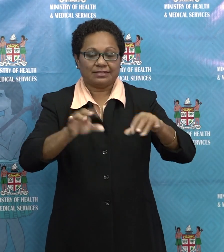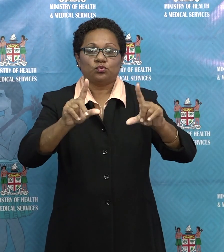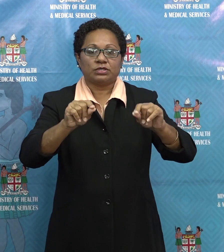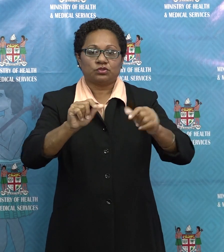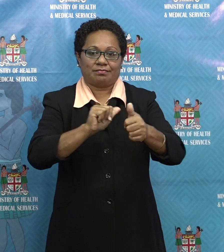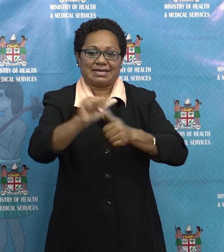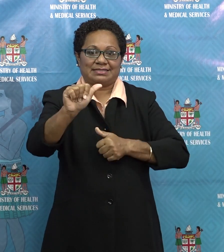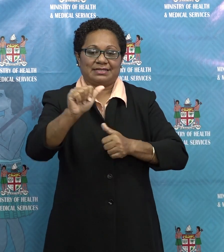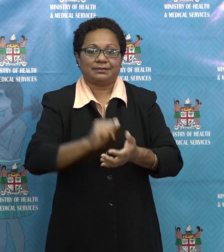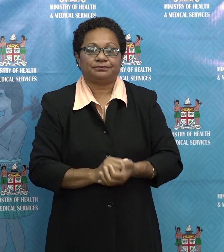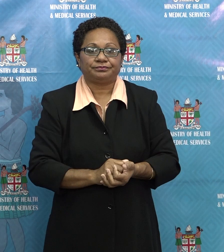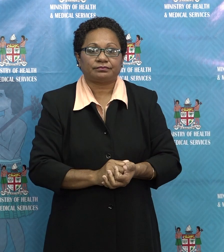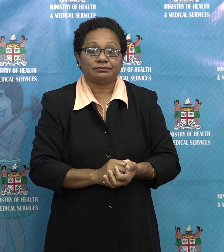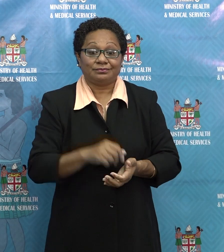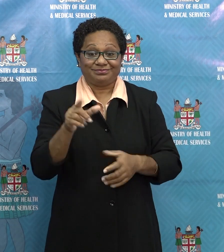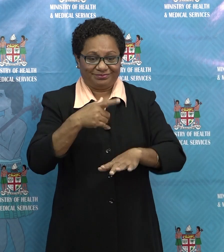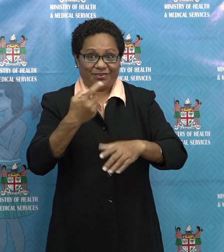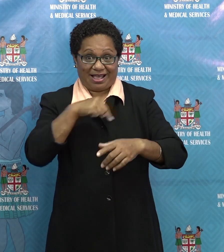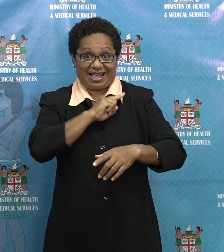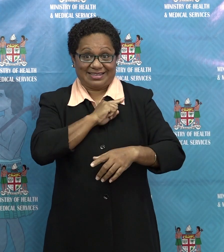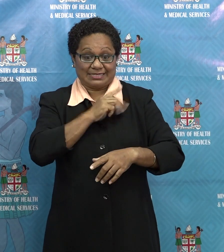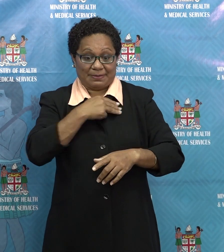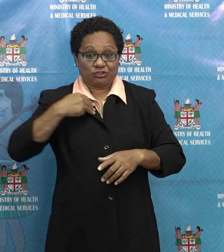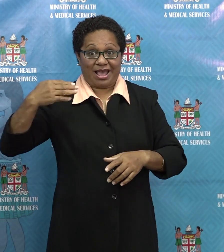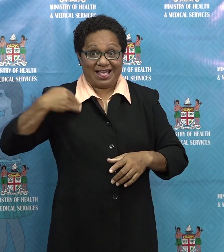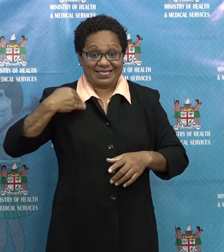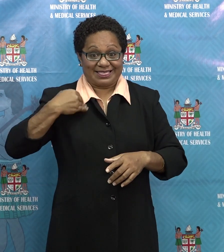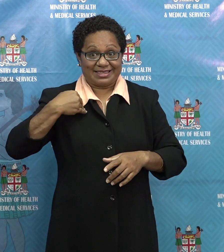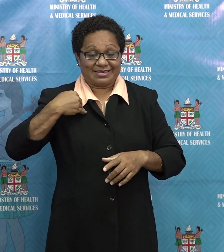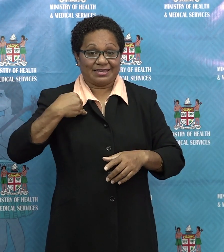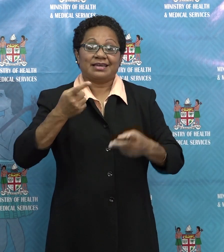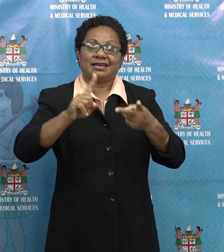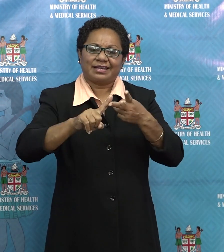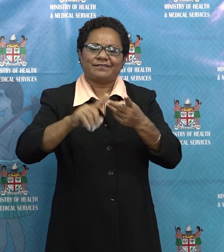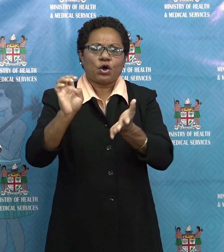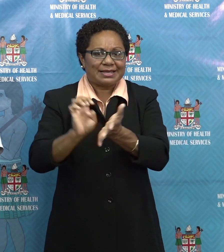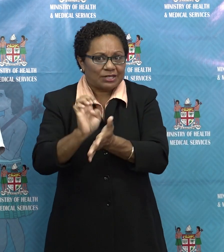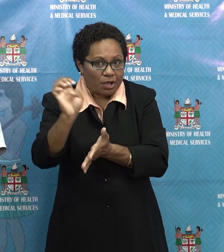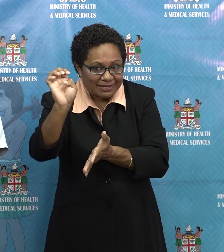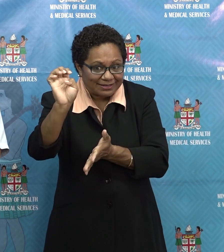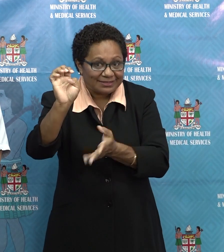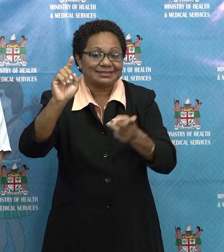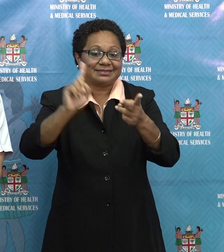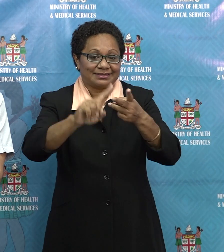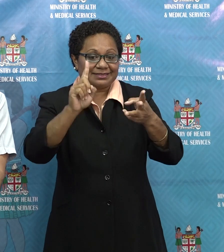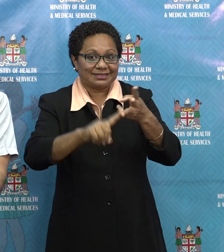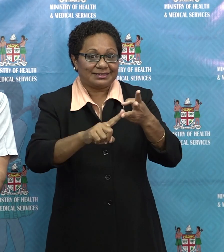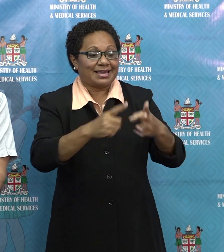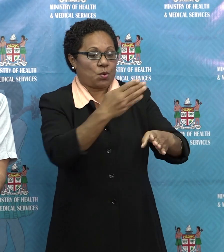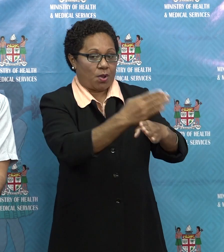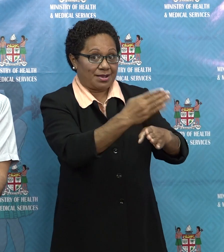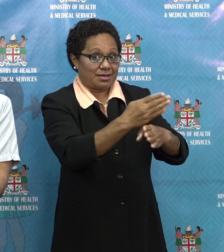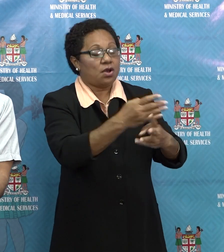From an epidemiological standpoint, from an economic standpoint, and from an employment standpoint, we are considering